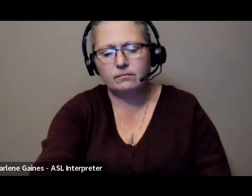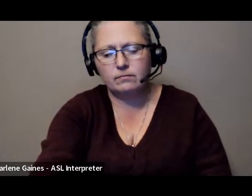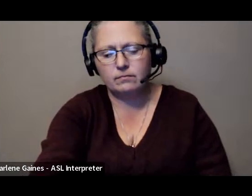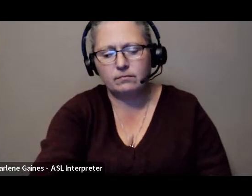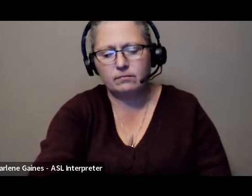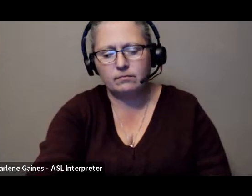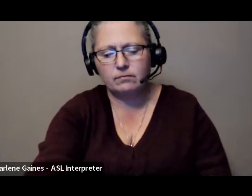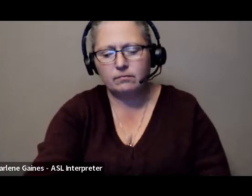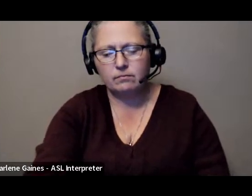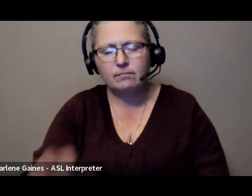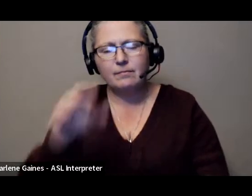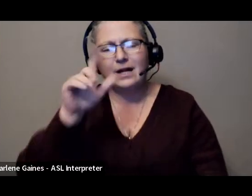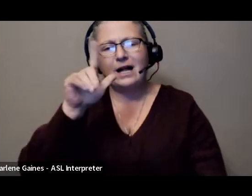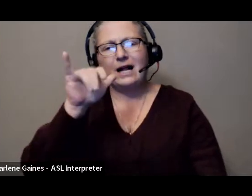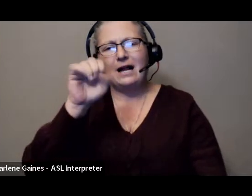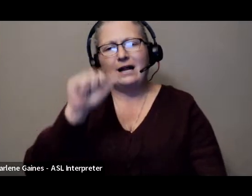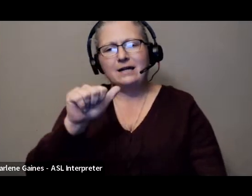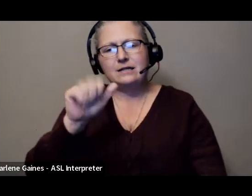Lisa Wright.